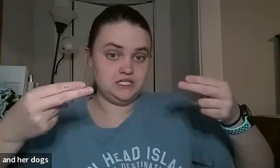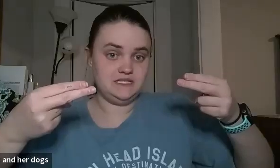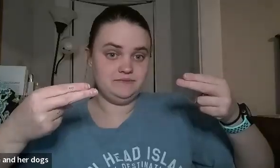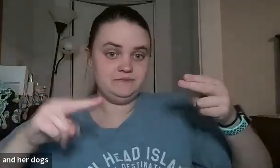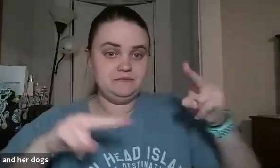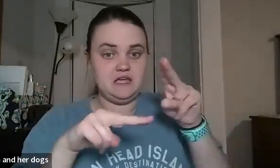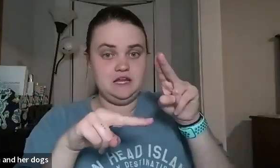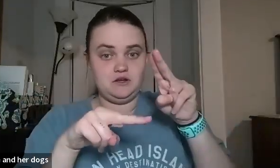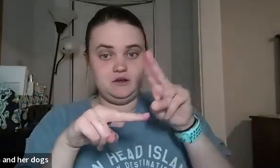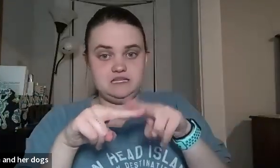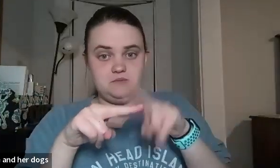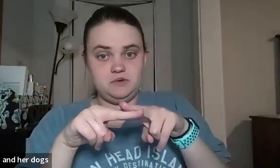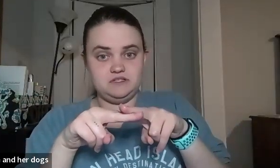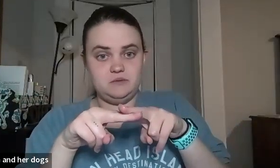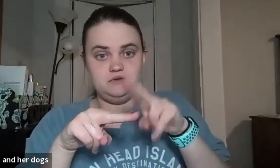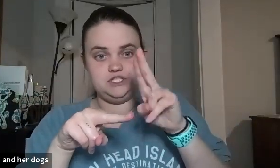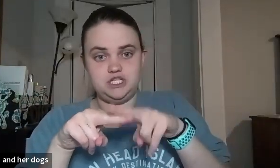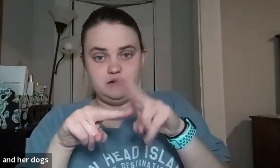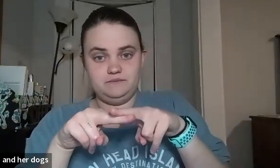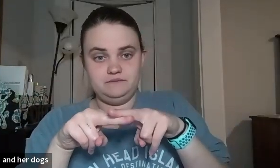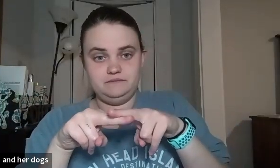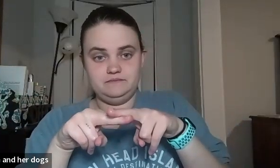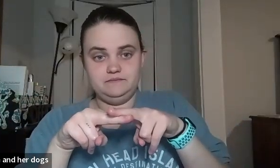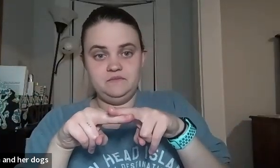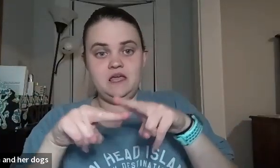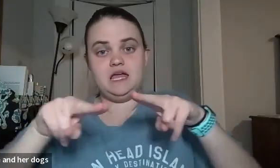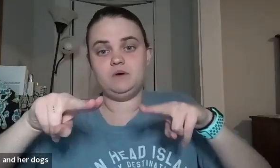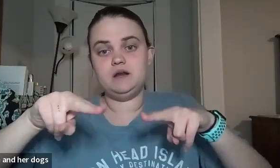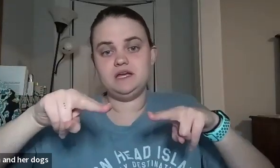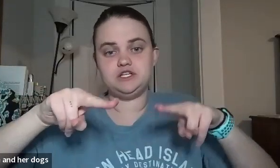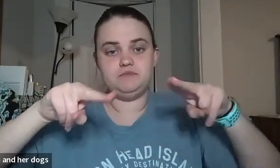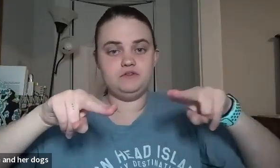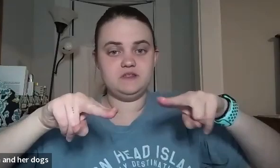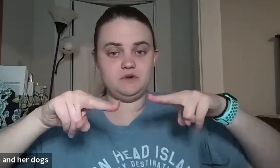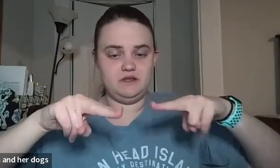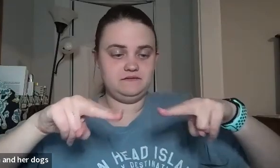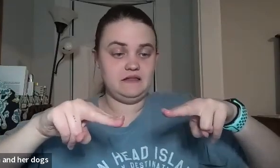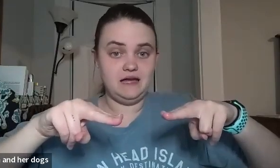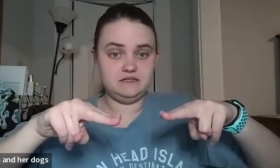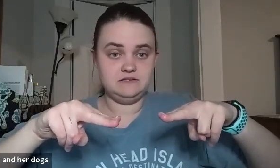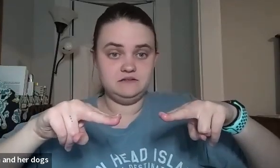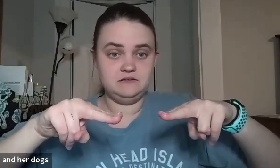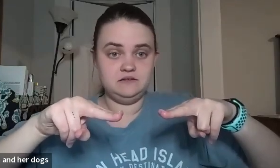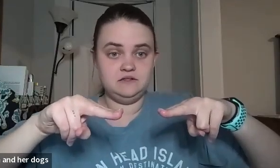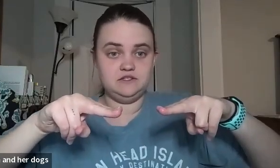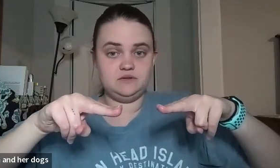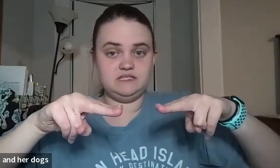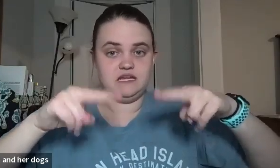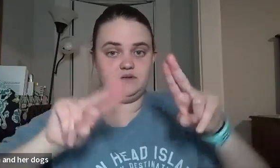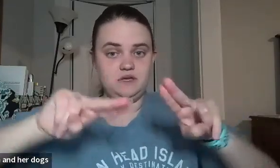H's and you're going to tap them on top, chair. And you want to make sure both of them are like flat. So instead of them being